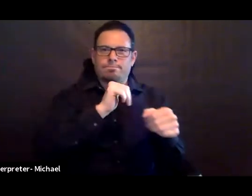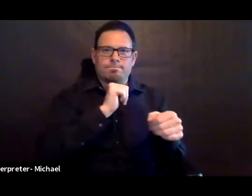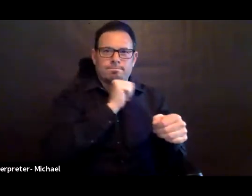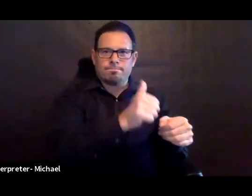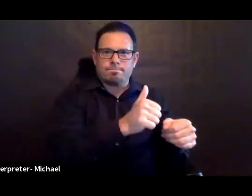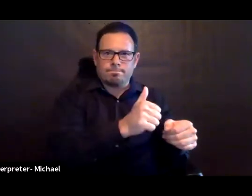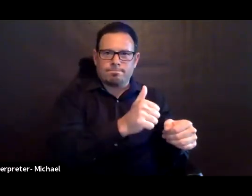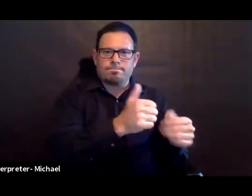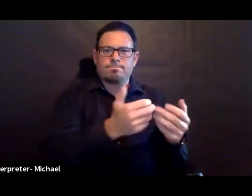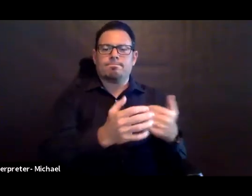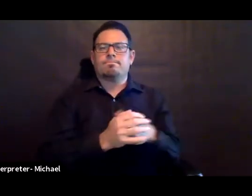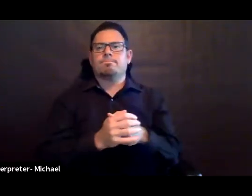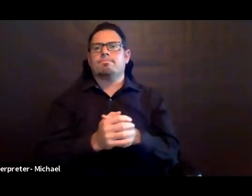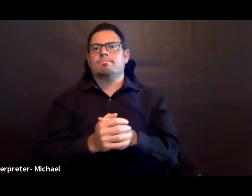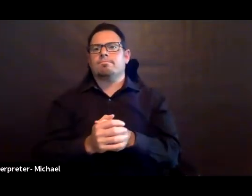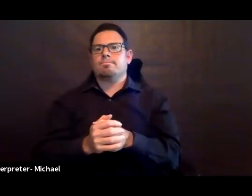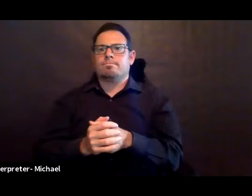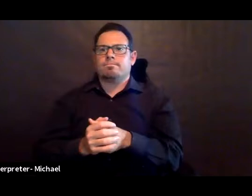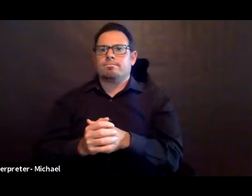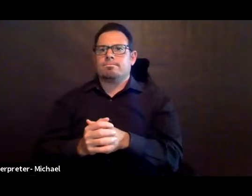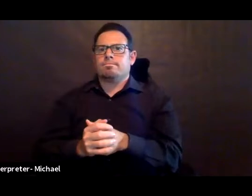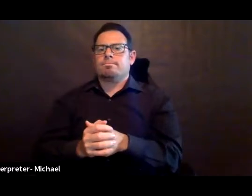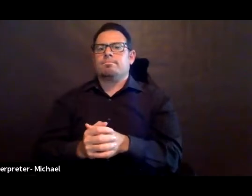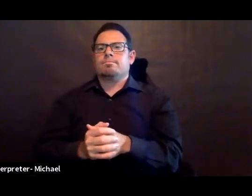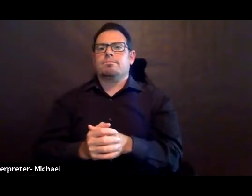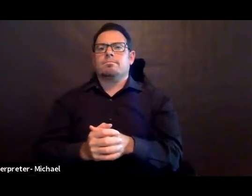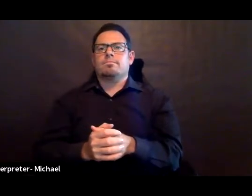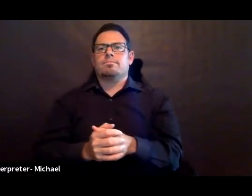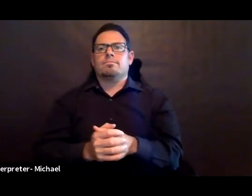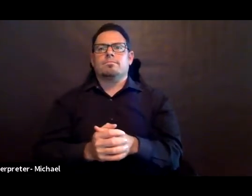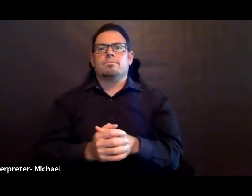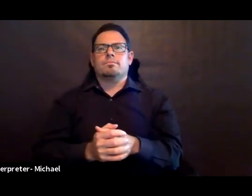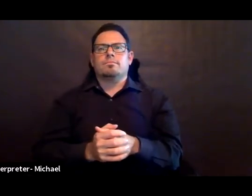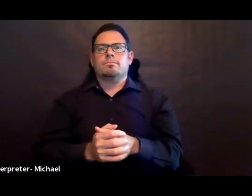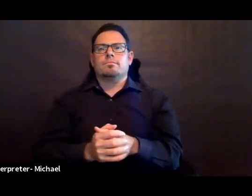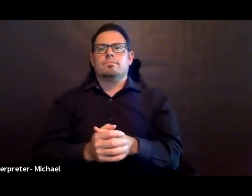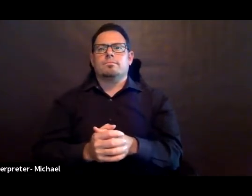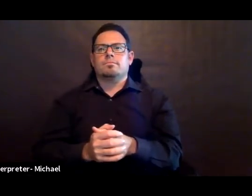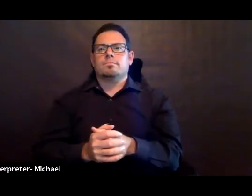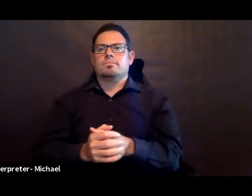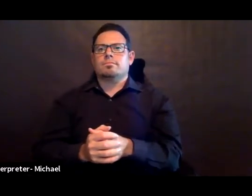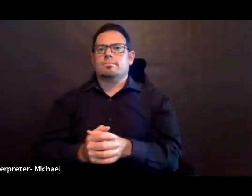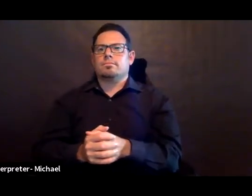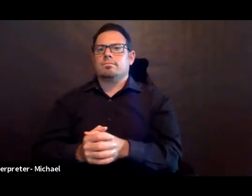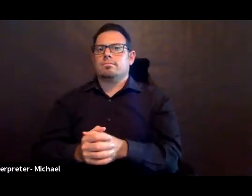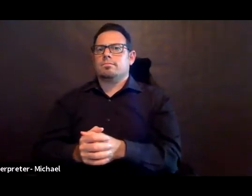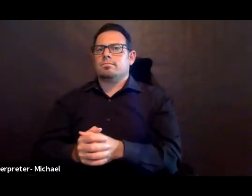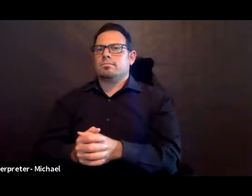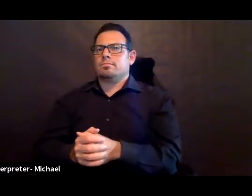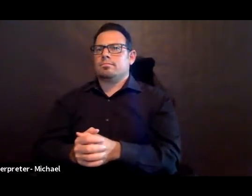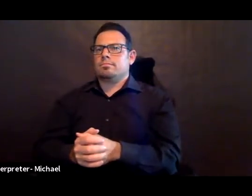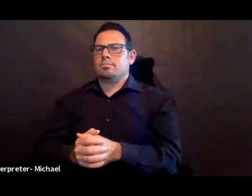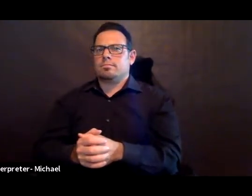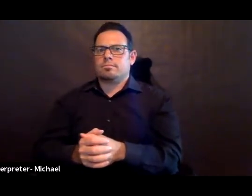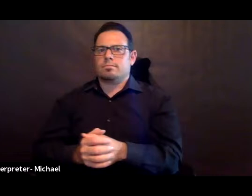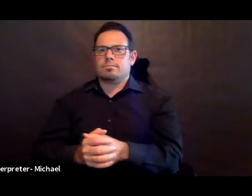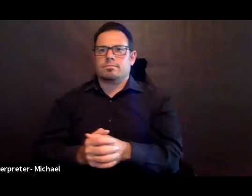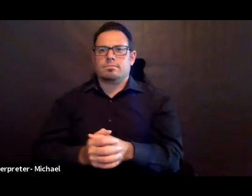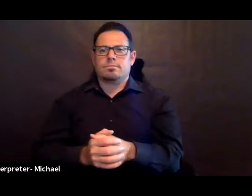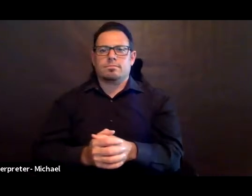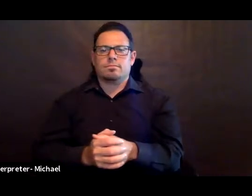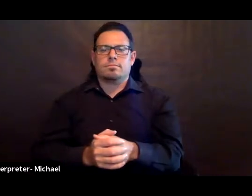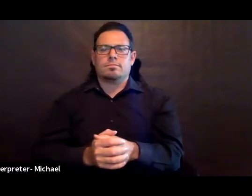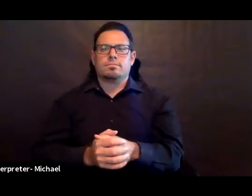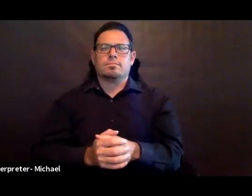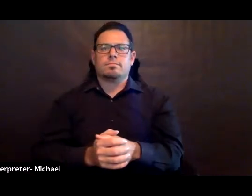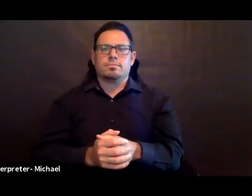I would then be interested to see at what level of disease control we have. But I want to be clear, there's